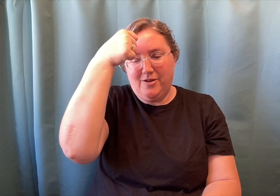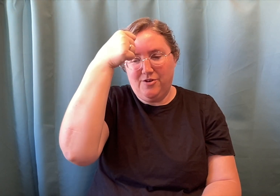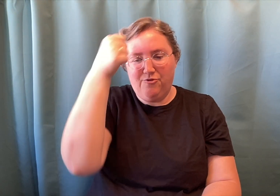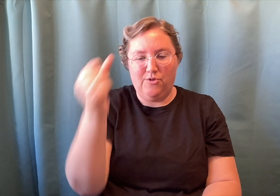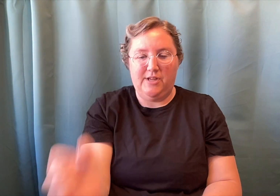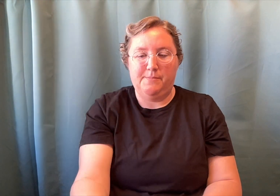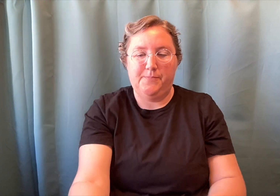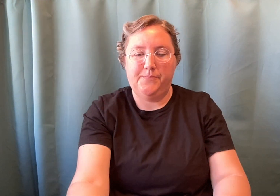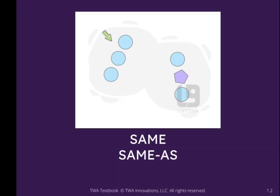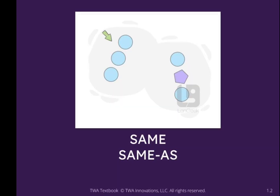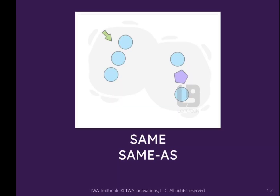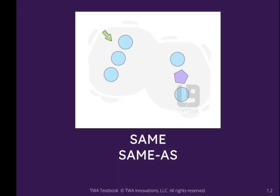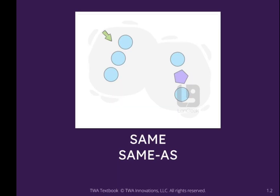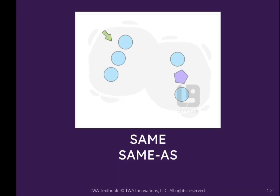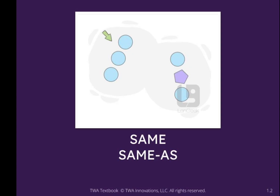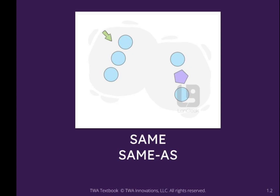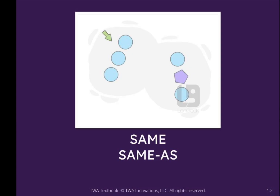your forehead.